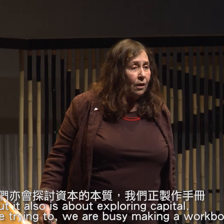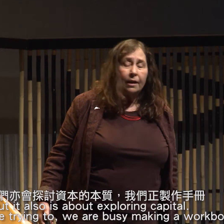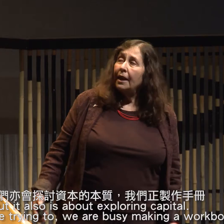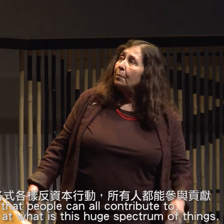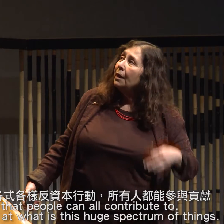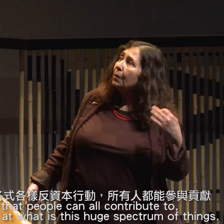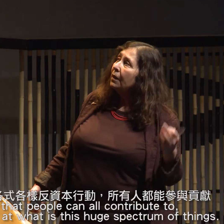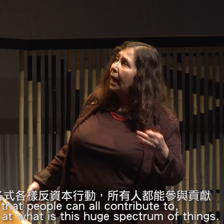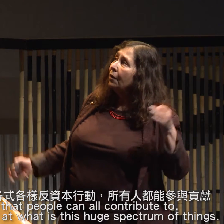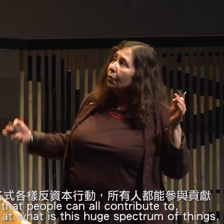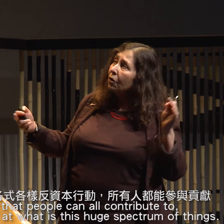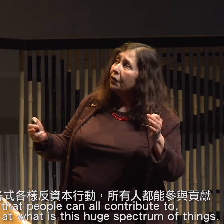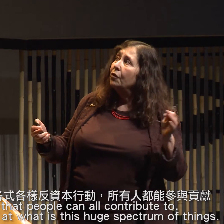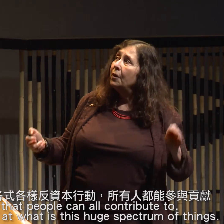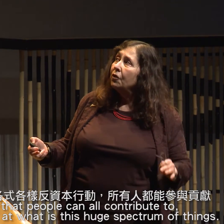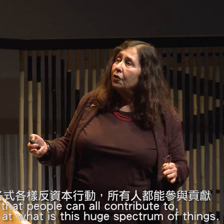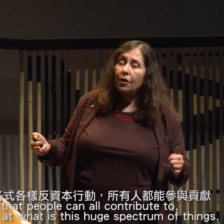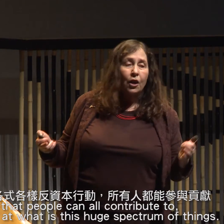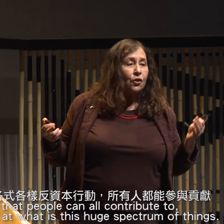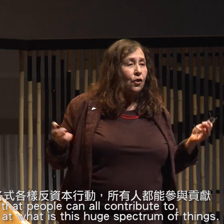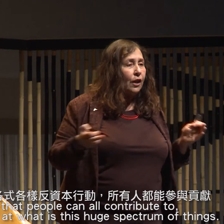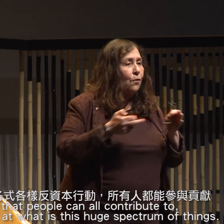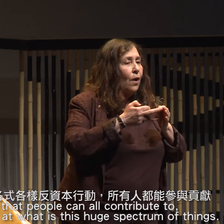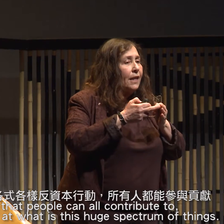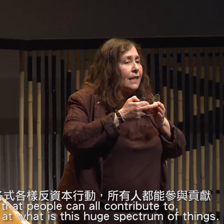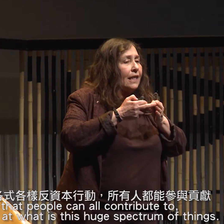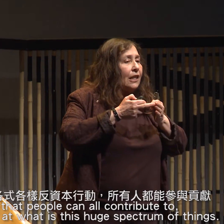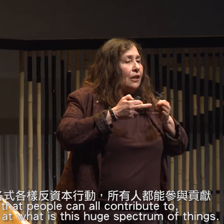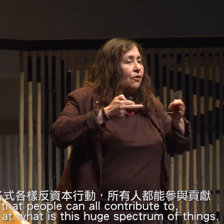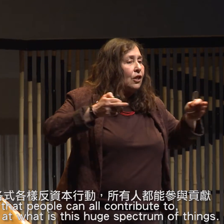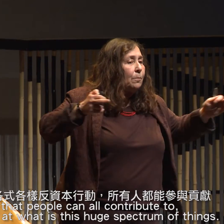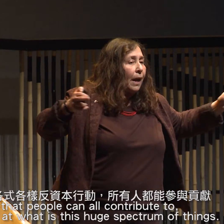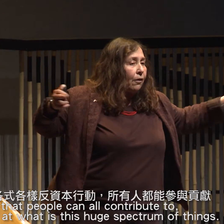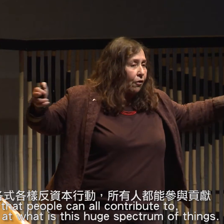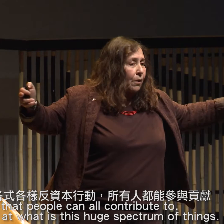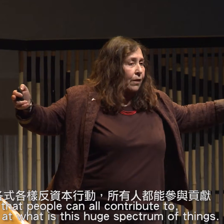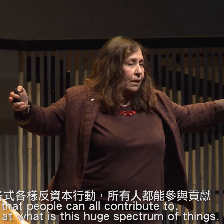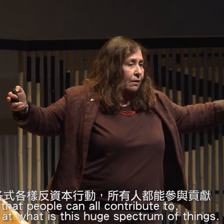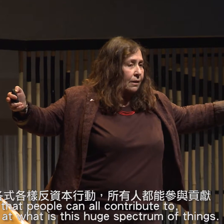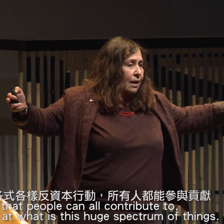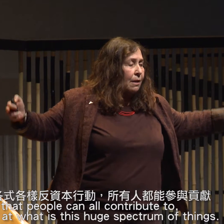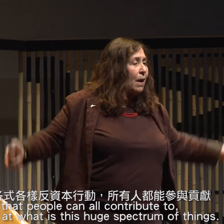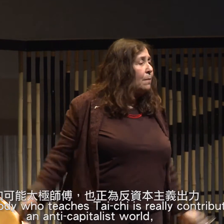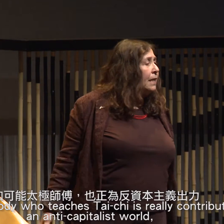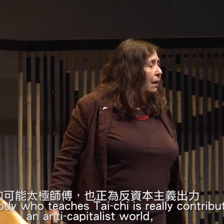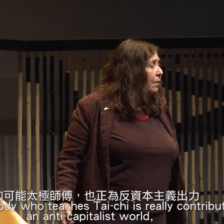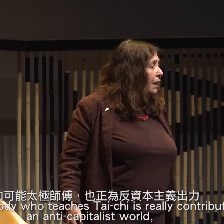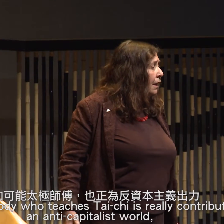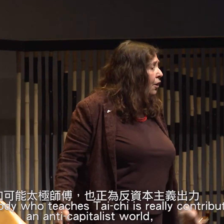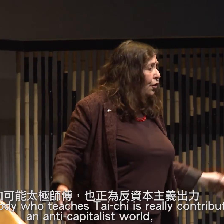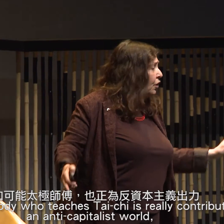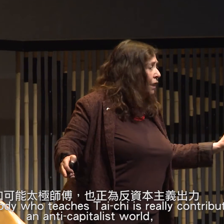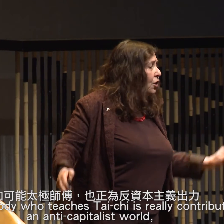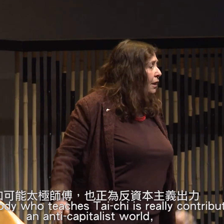workbook that people can all contribute to look at what is this huge spectrum of things. Maybe